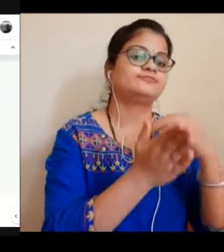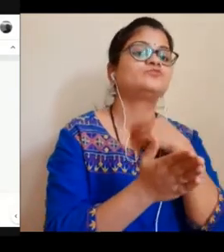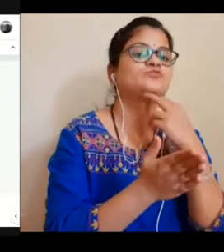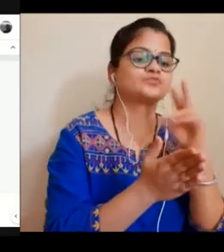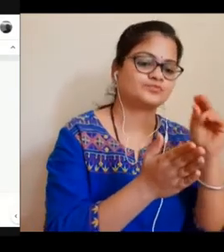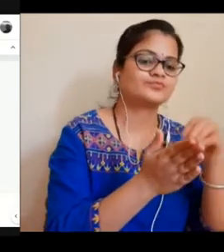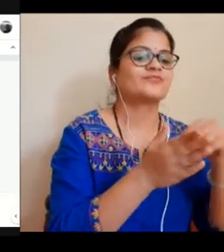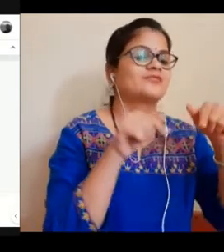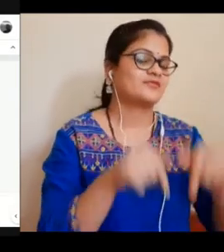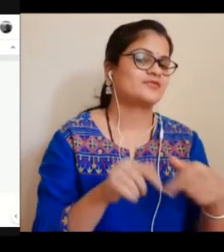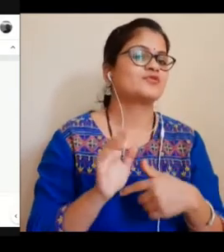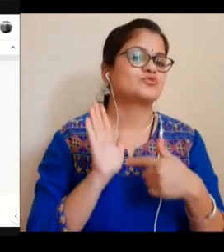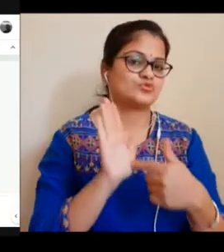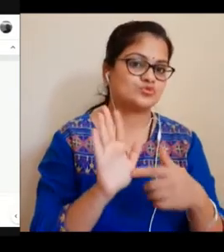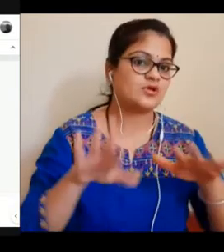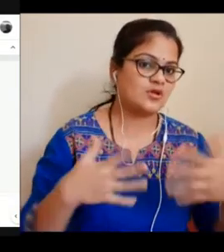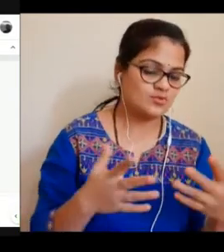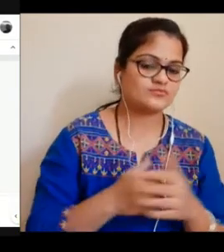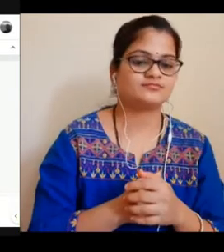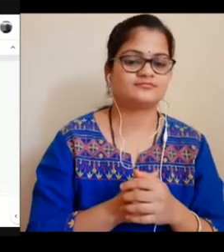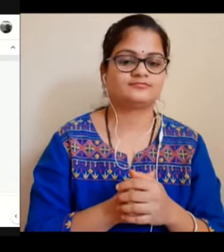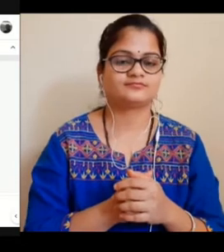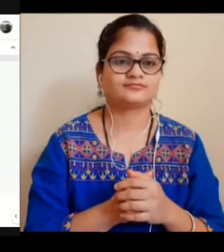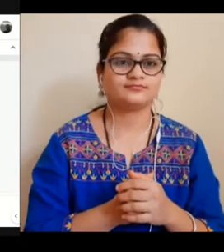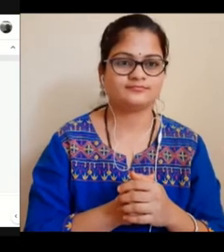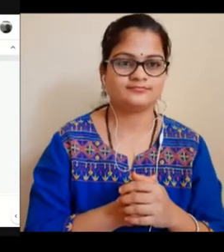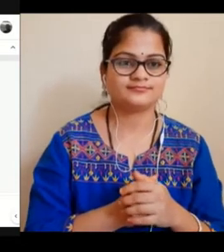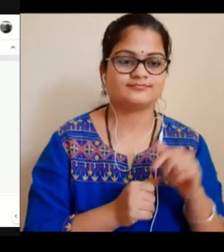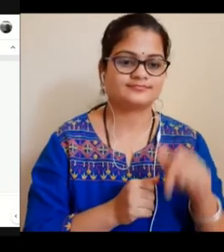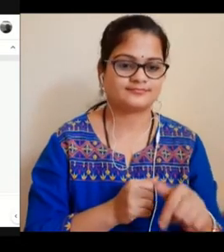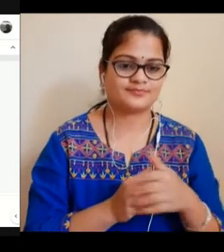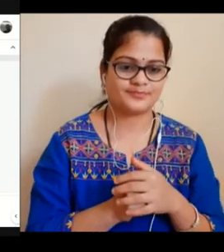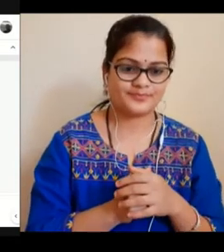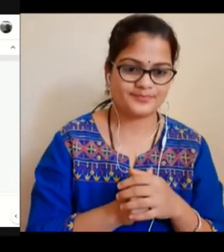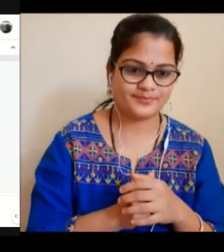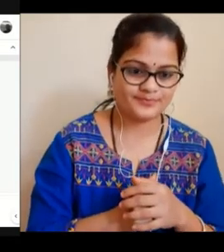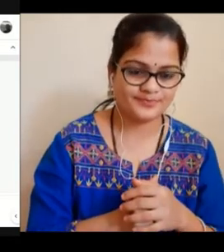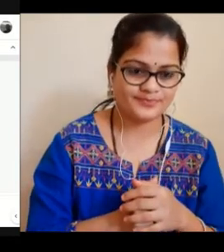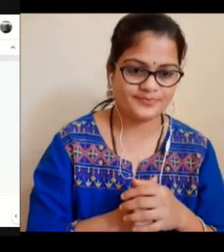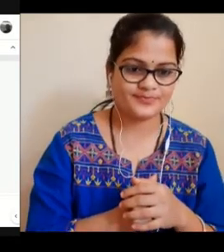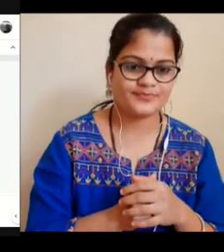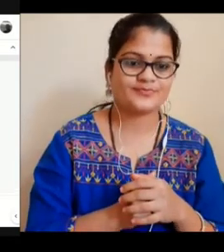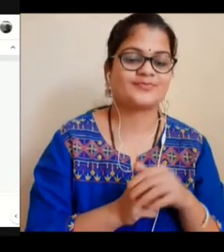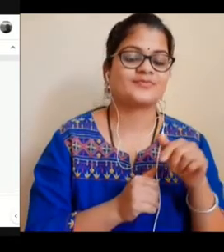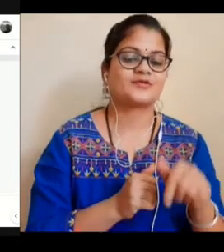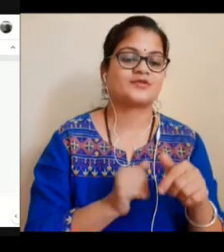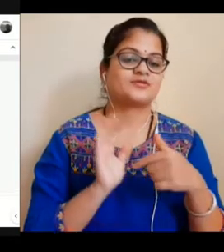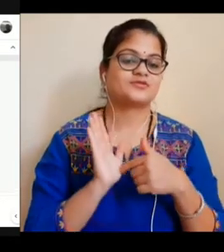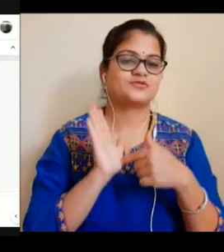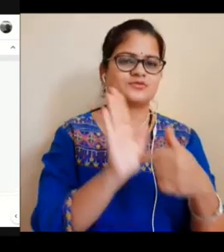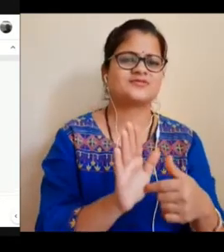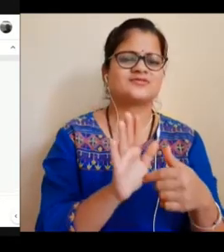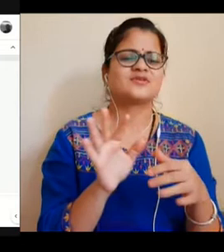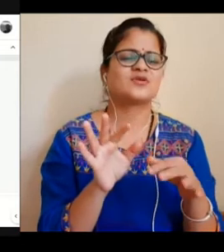that I'll be showing that also today. So let's go into the session. So first, I'll show